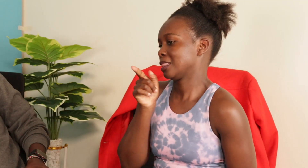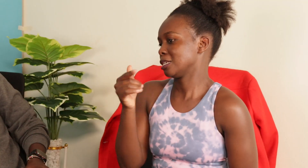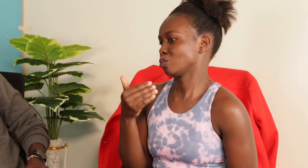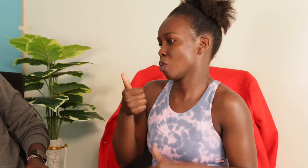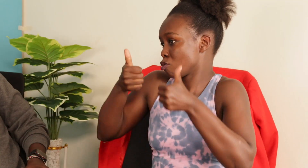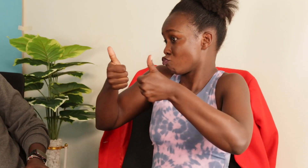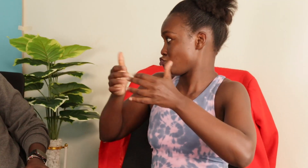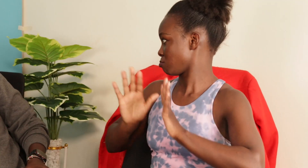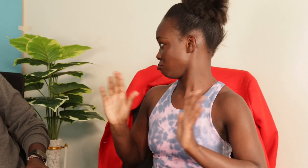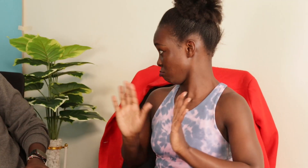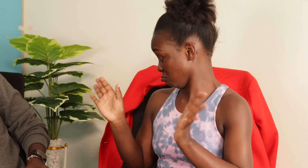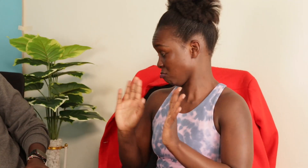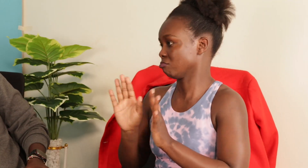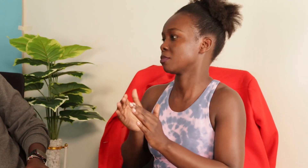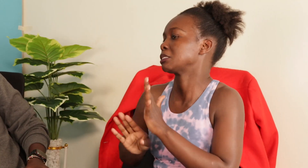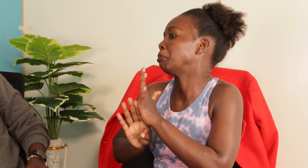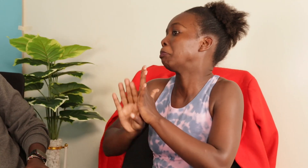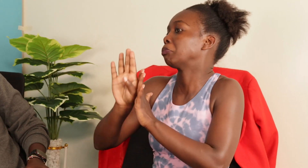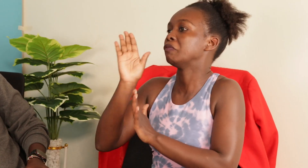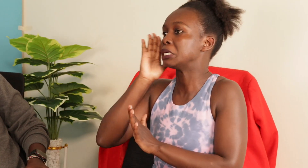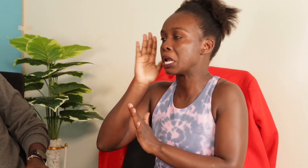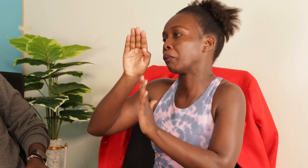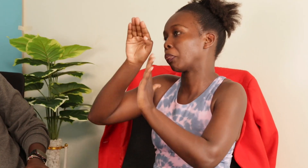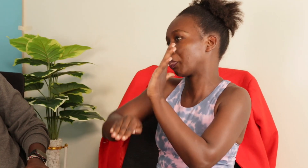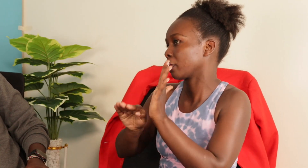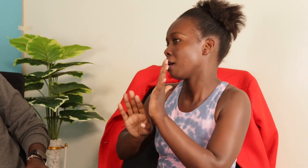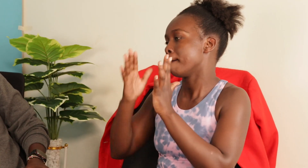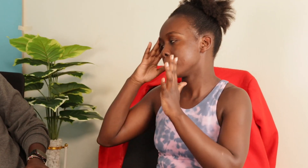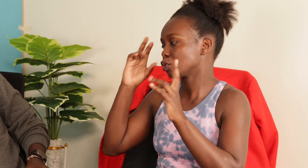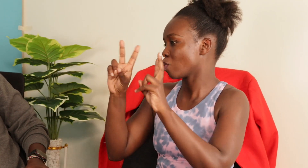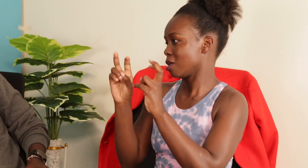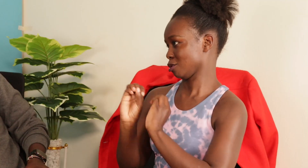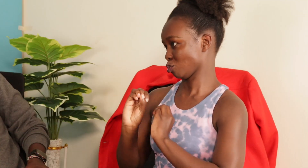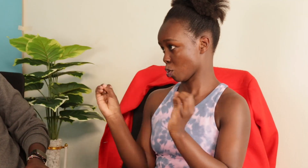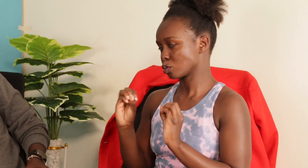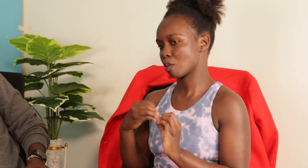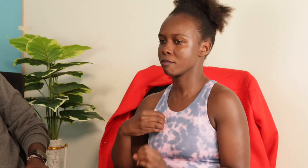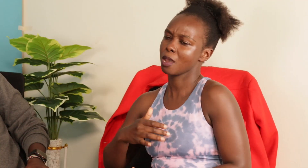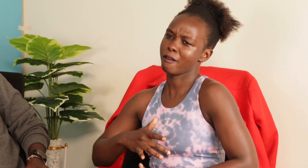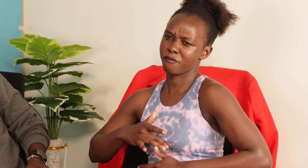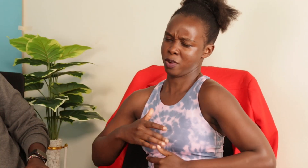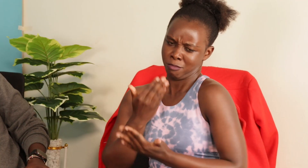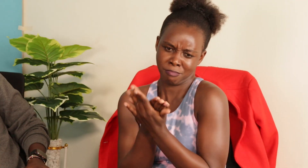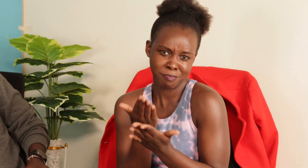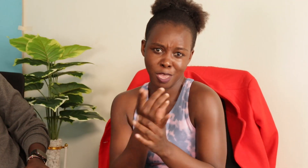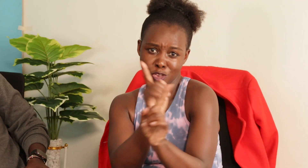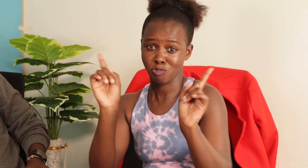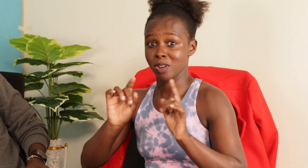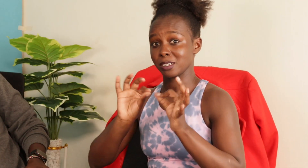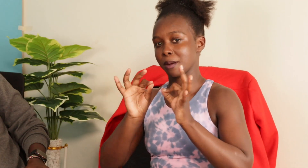they decide, oh, they were going to give you this medication because you are deaf, which is very bad. So you have to make sure that you have the